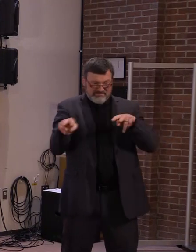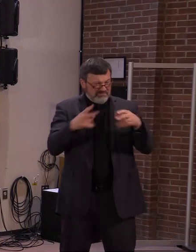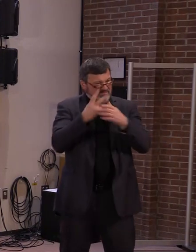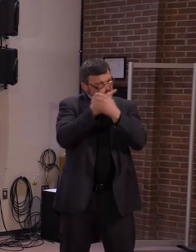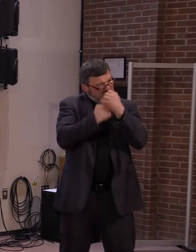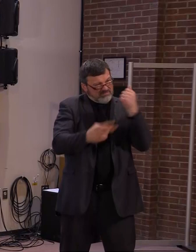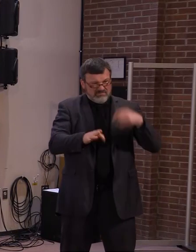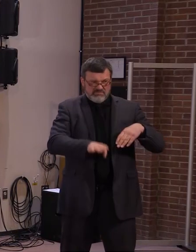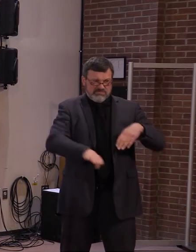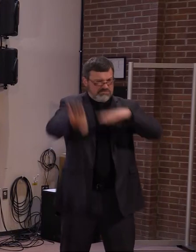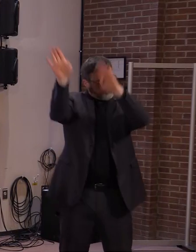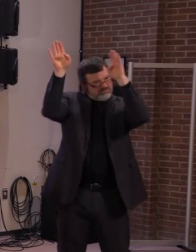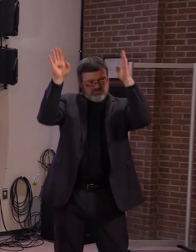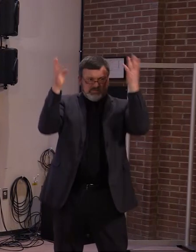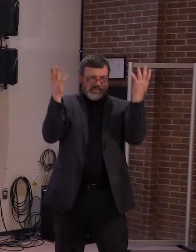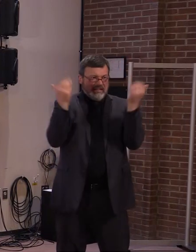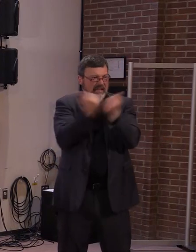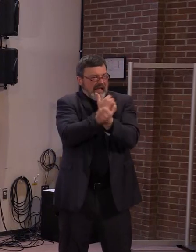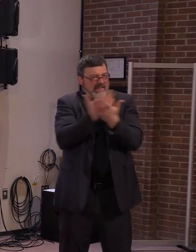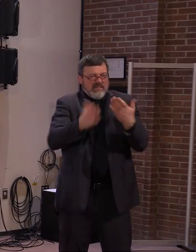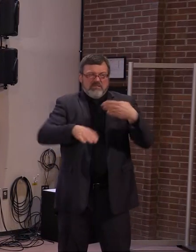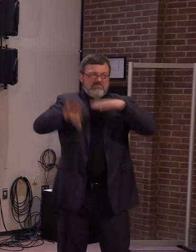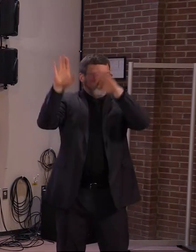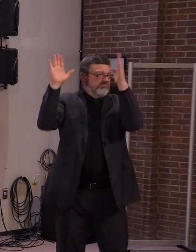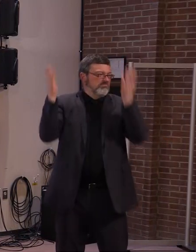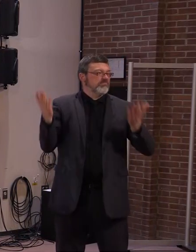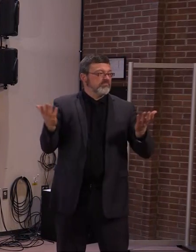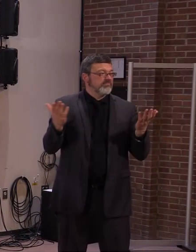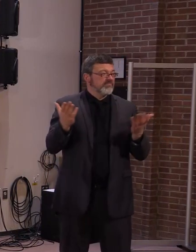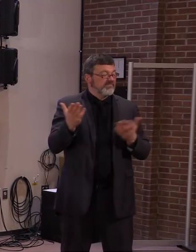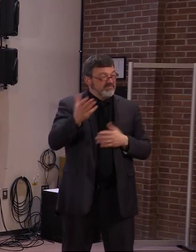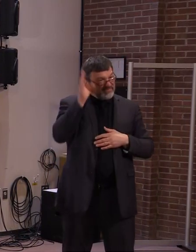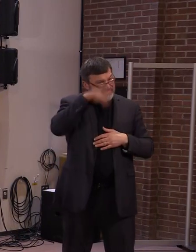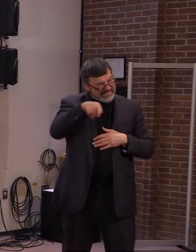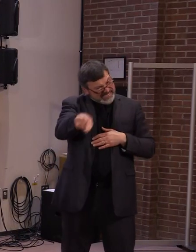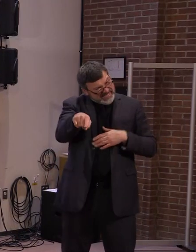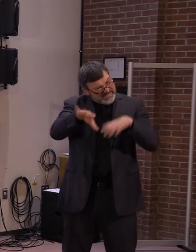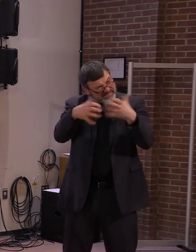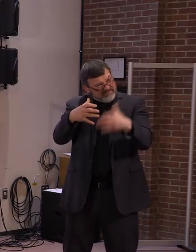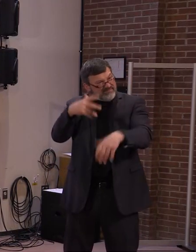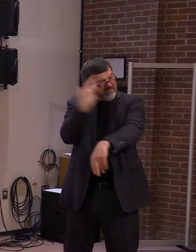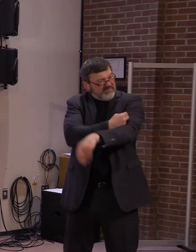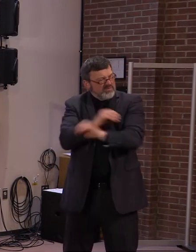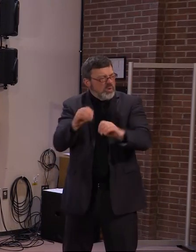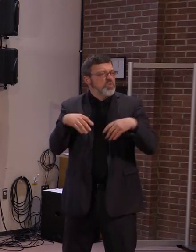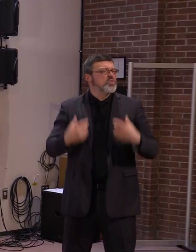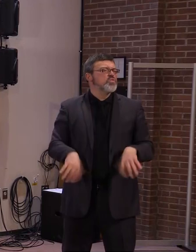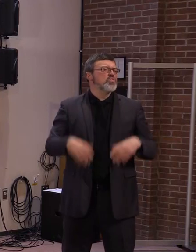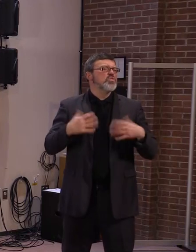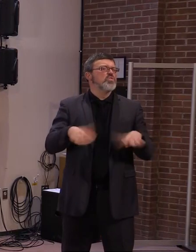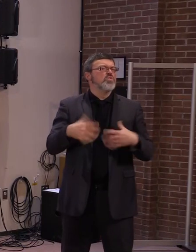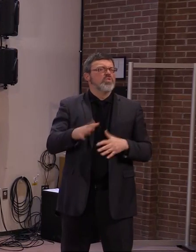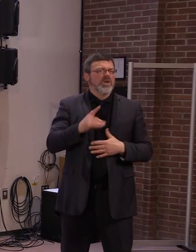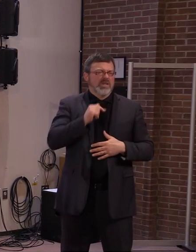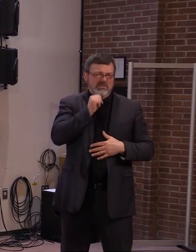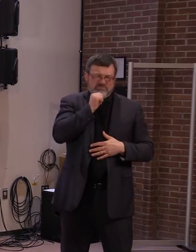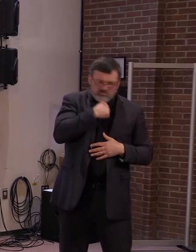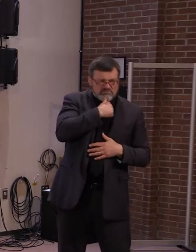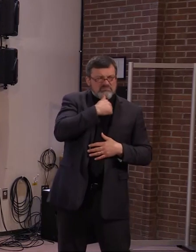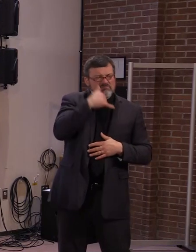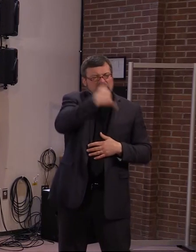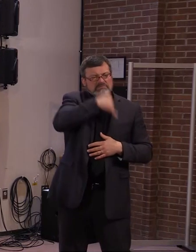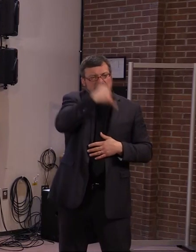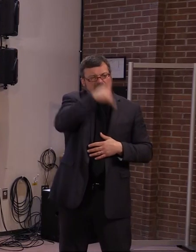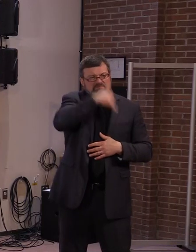see that those who are unvaccinated are much more likely to end up in the hospital. And as we've said before, they're more likely to